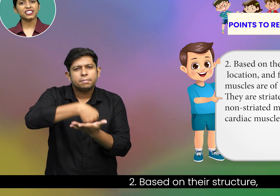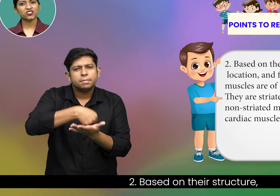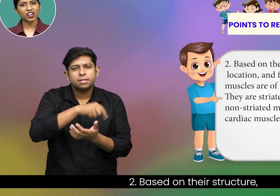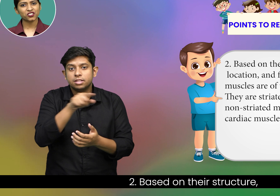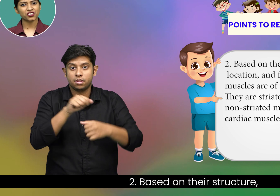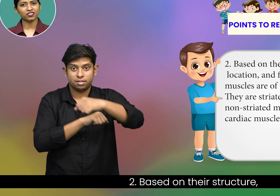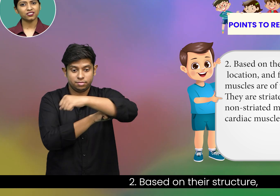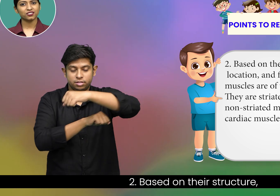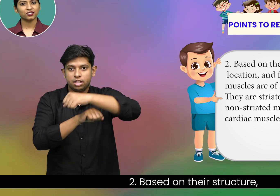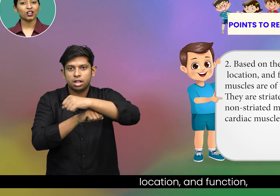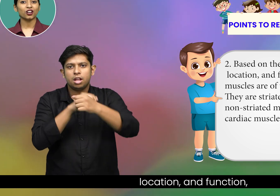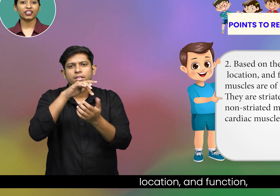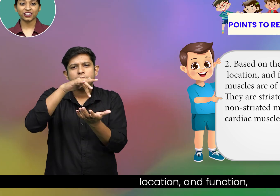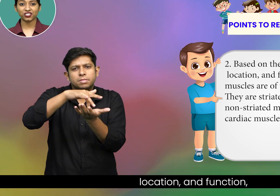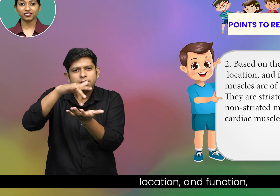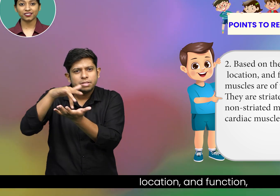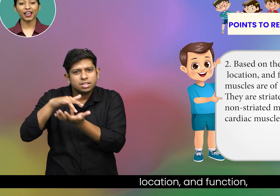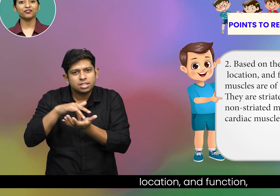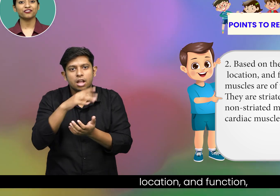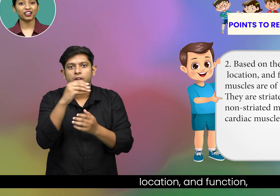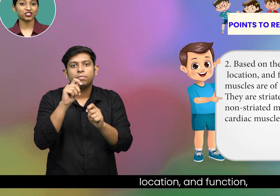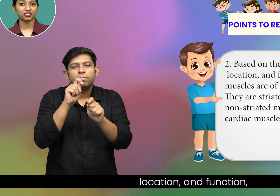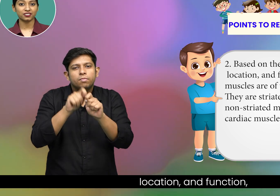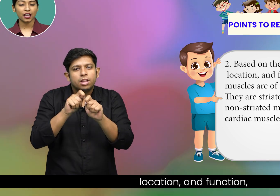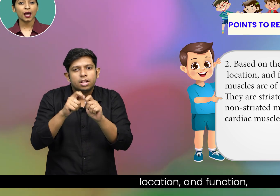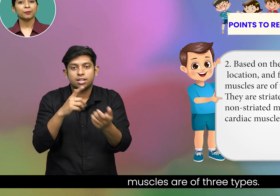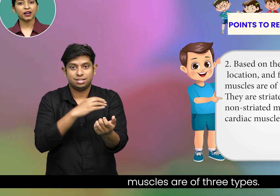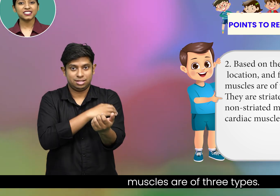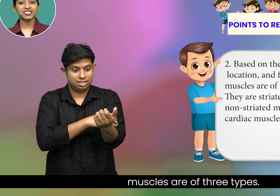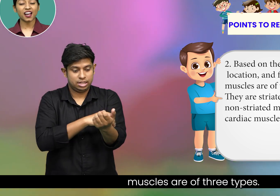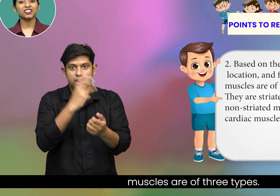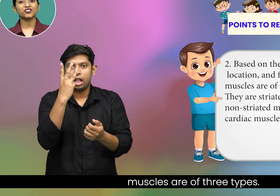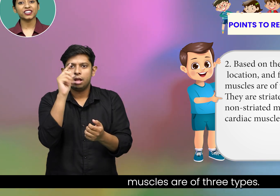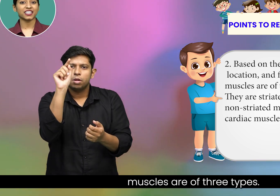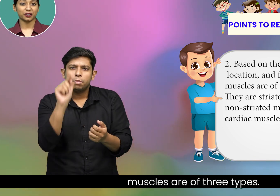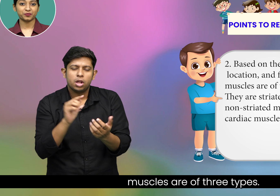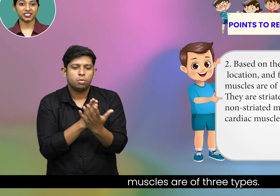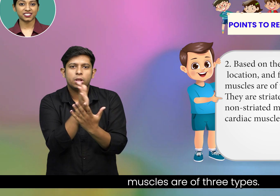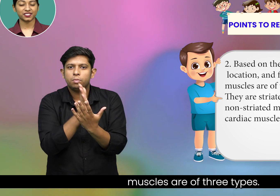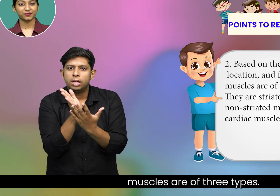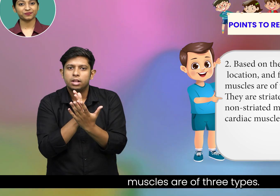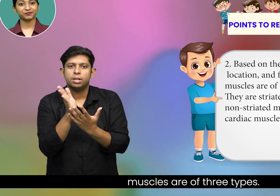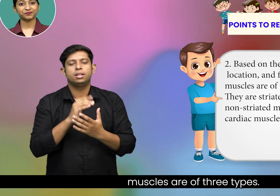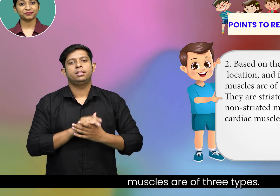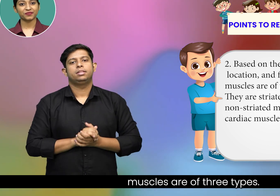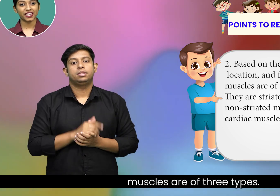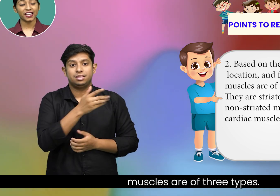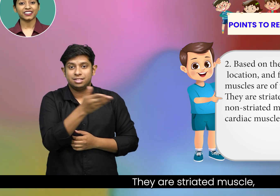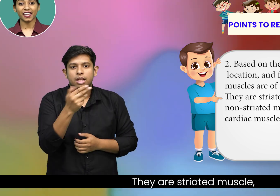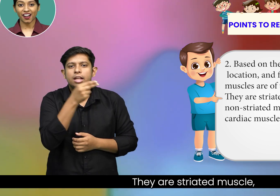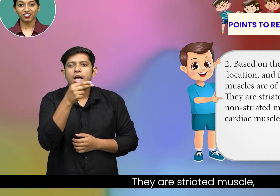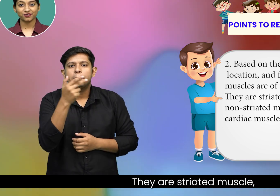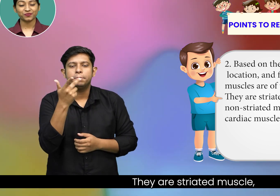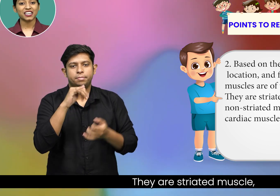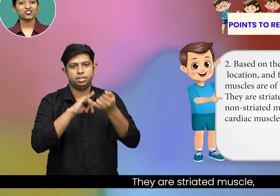Based on their structure, location and function, muscles are three types.